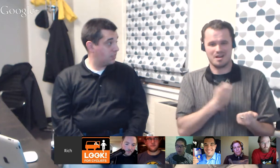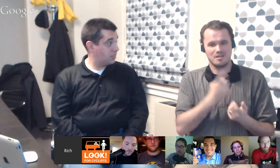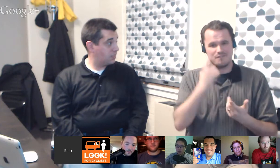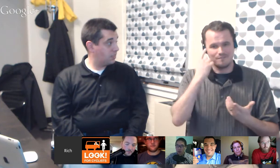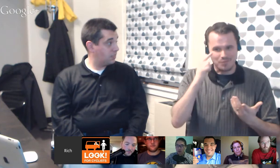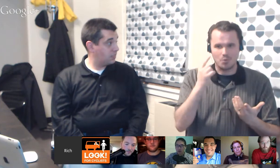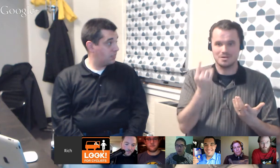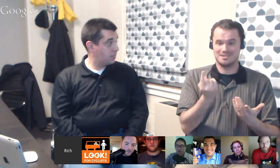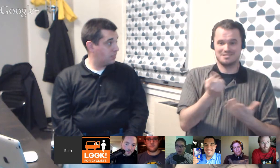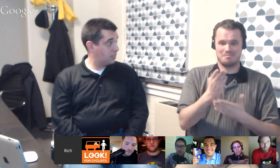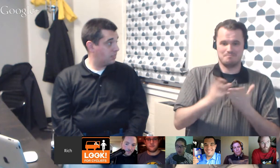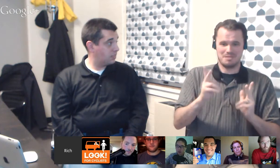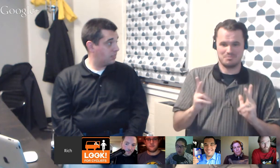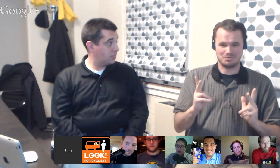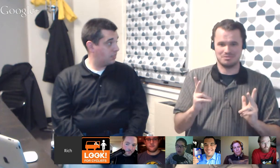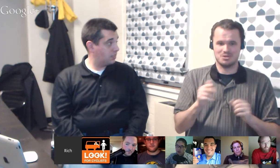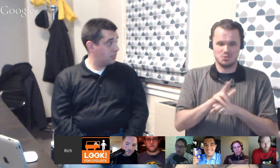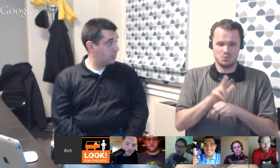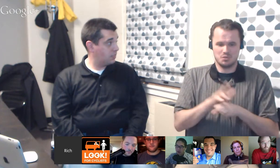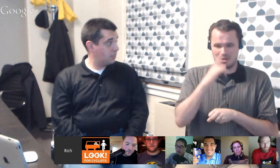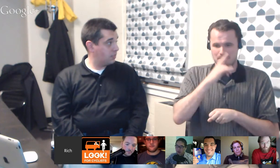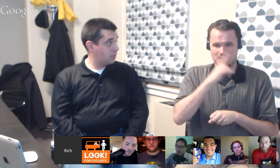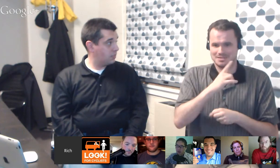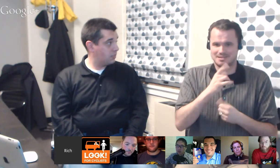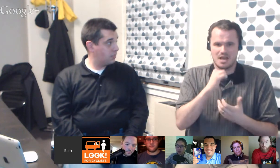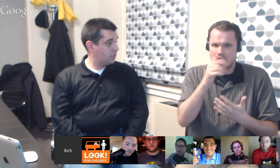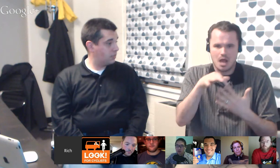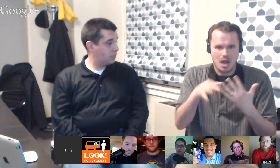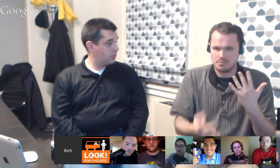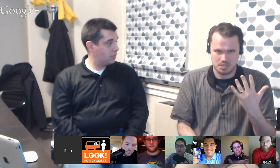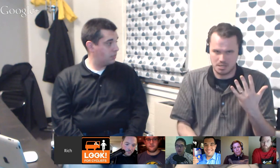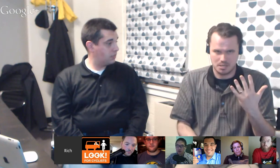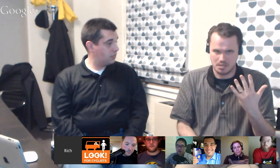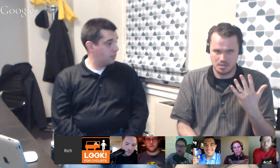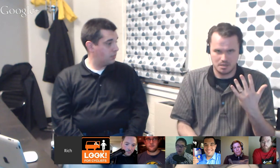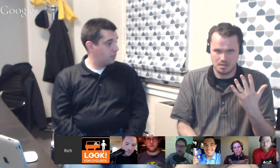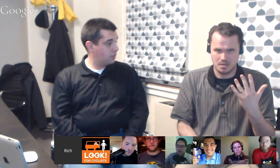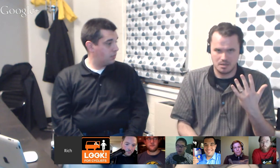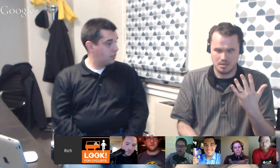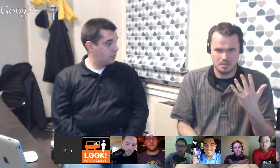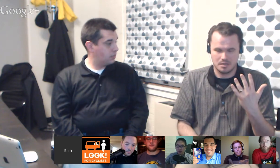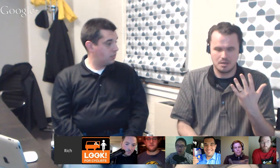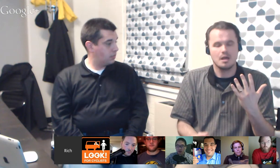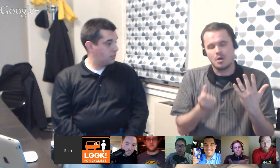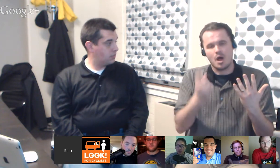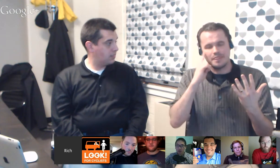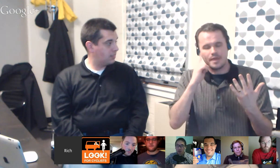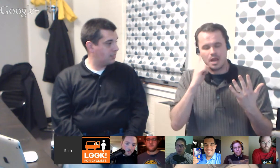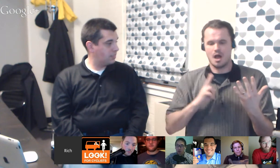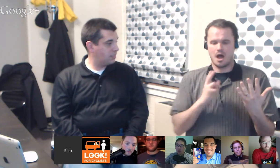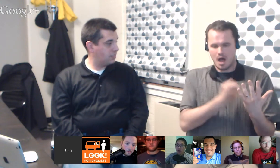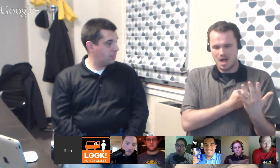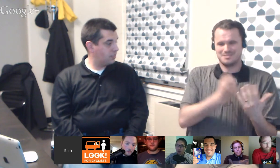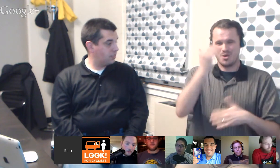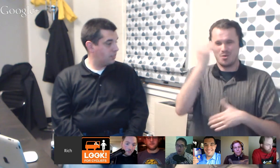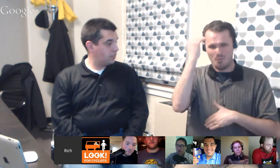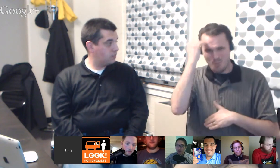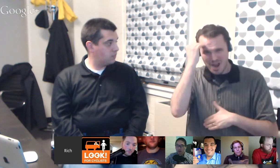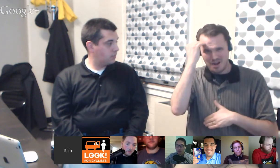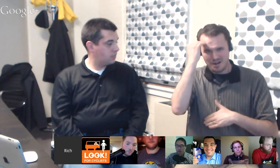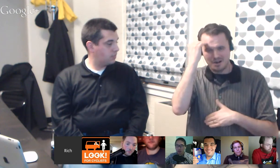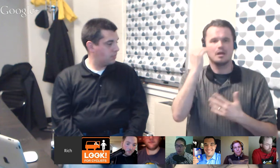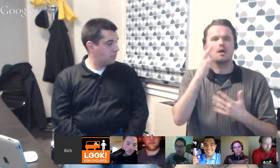for some people, using a mouse is not possible, right? So I think just us to be aware of